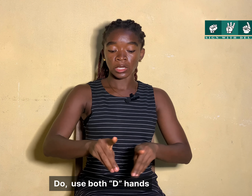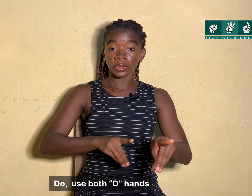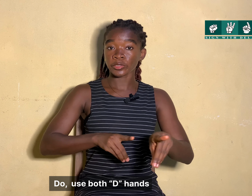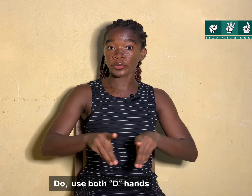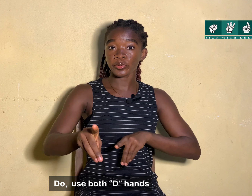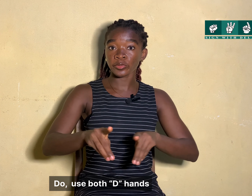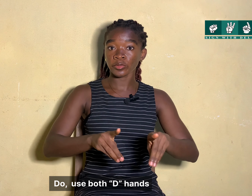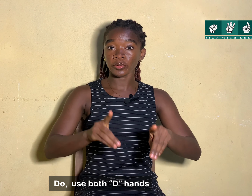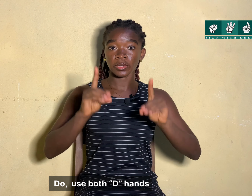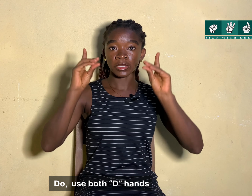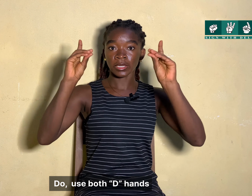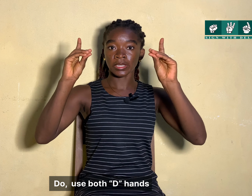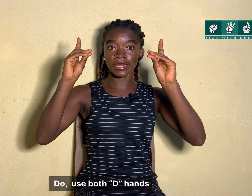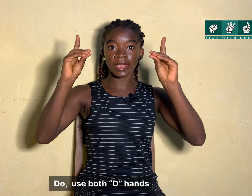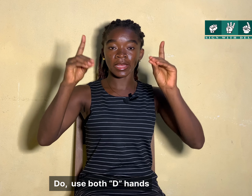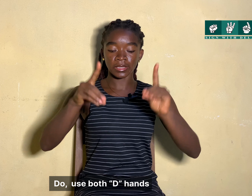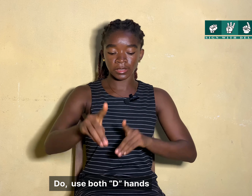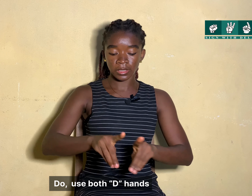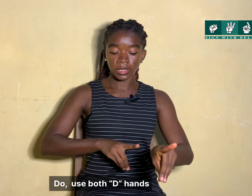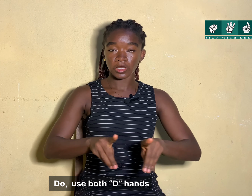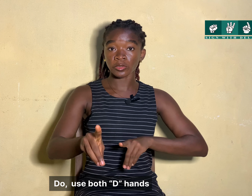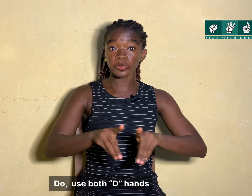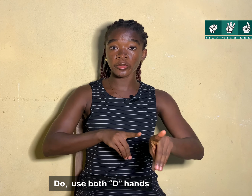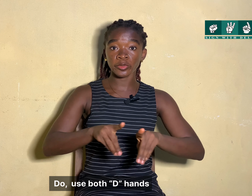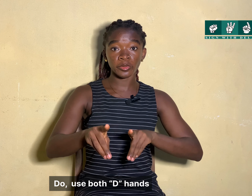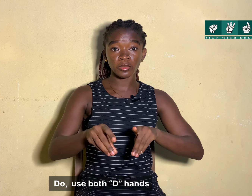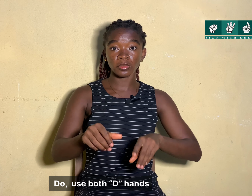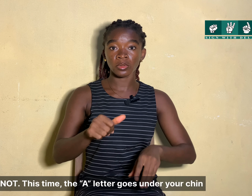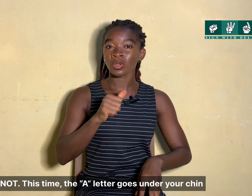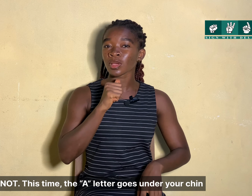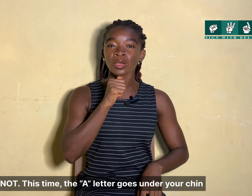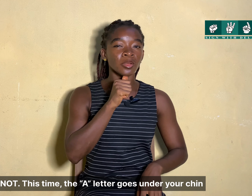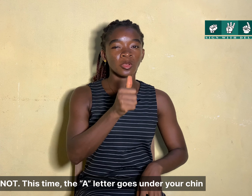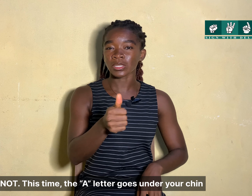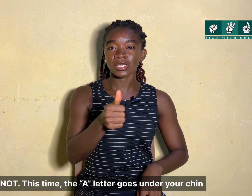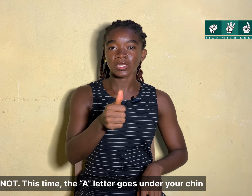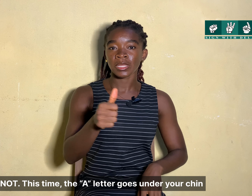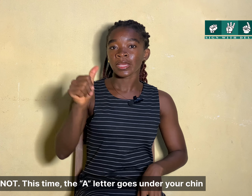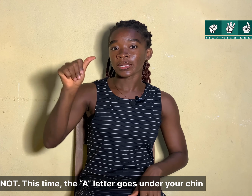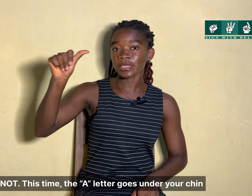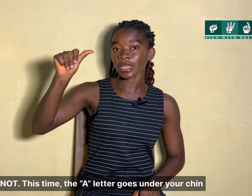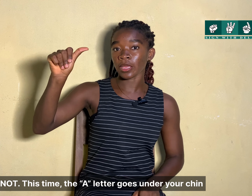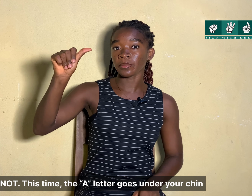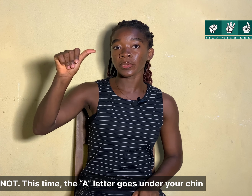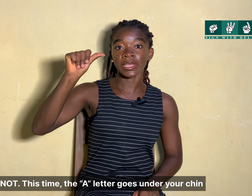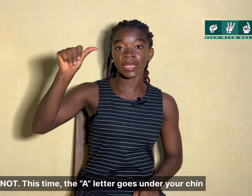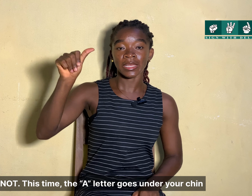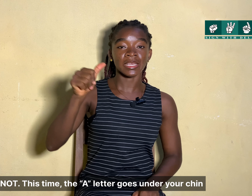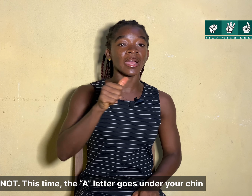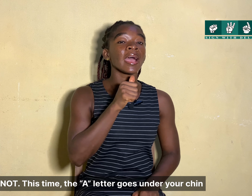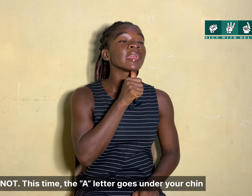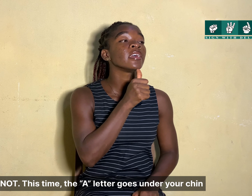Do. I. D hands. Do. Not. This time the A letter. American.